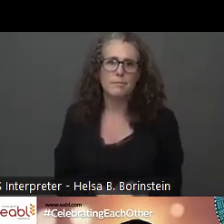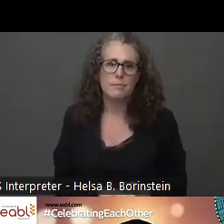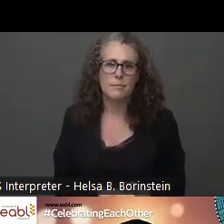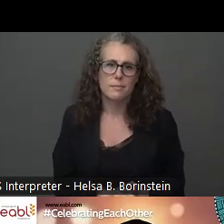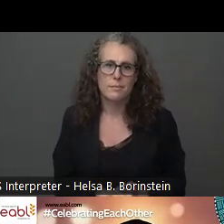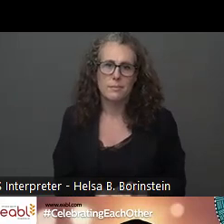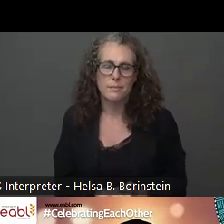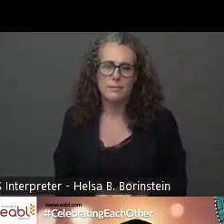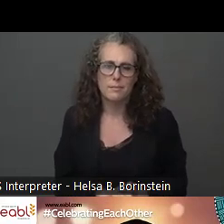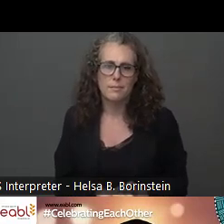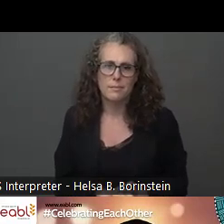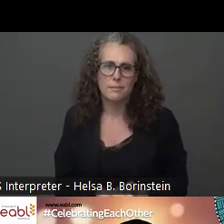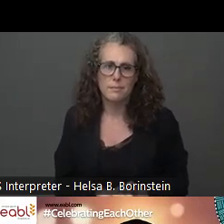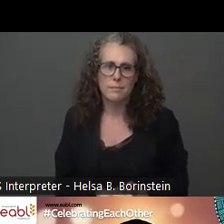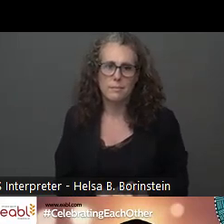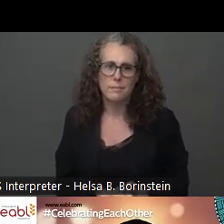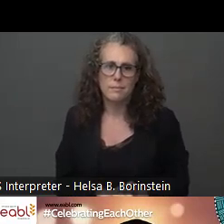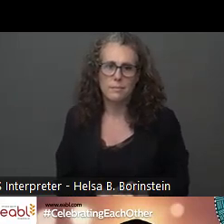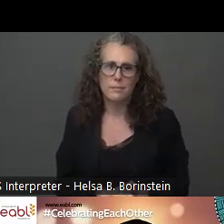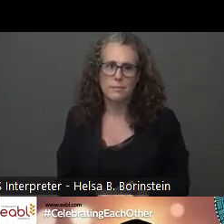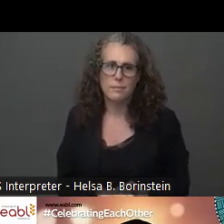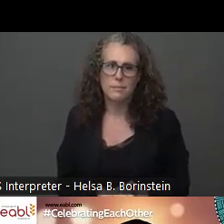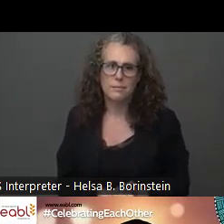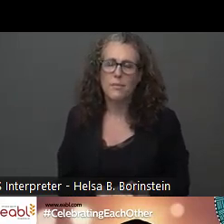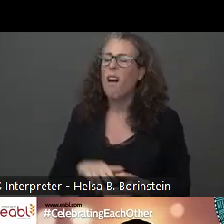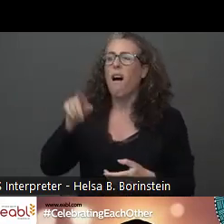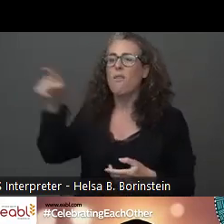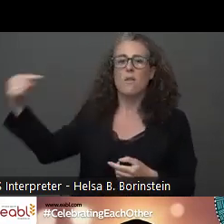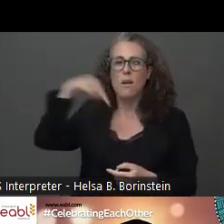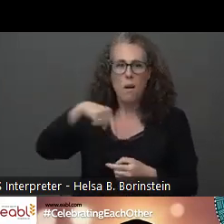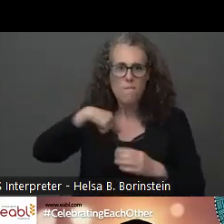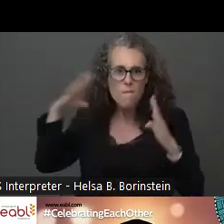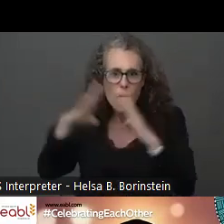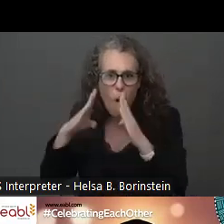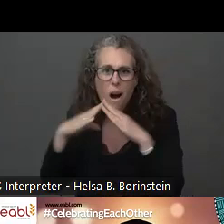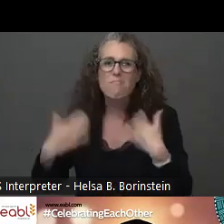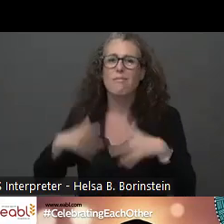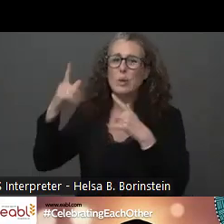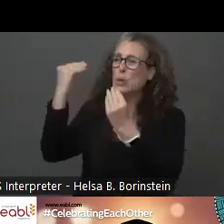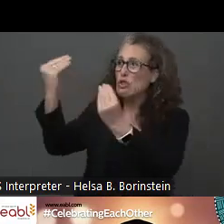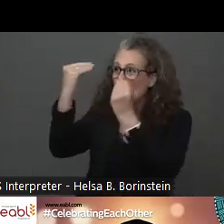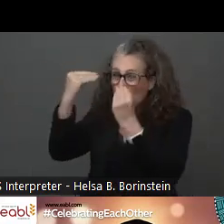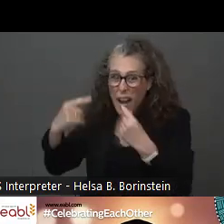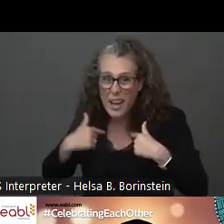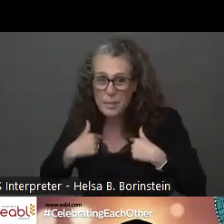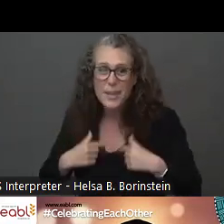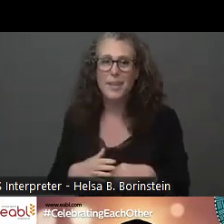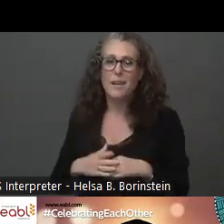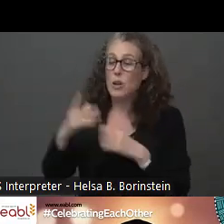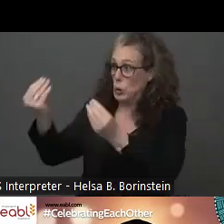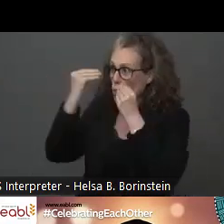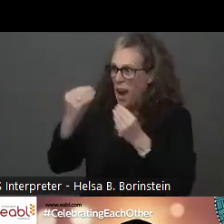mosebiro nyaka kamadak. Isepuonja ni mondo kaka ikomo mondo ayud gunde mopogore gi kaka